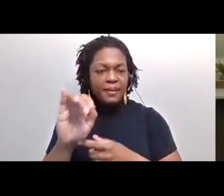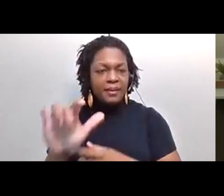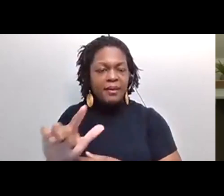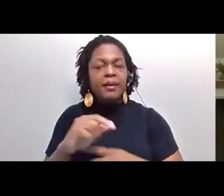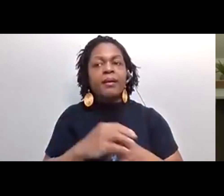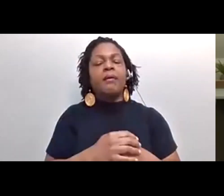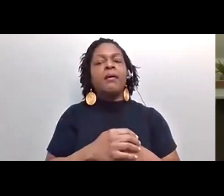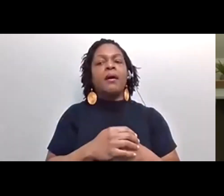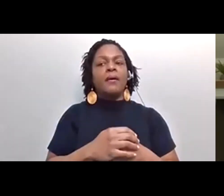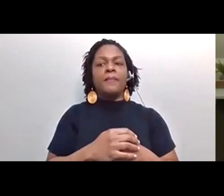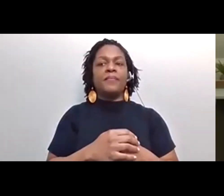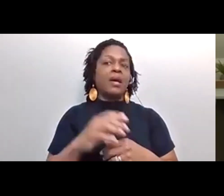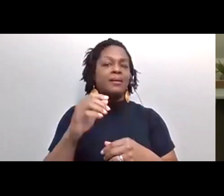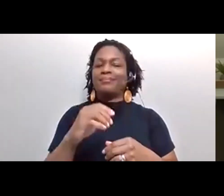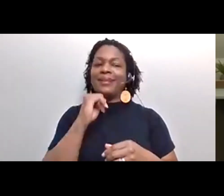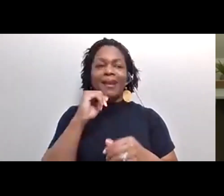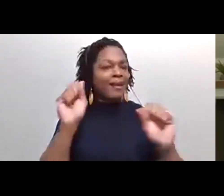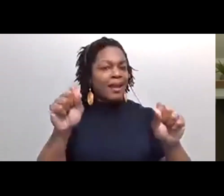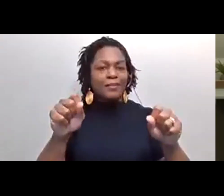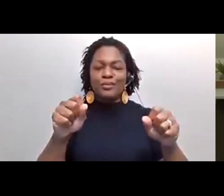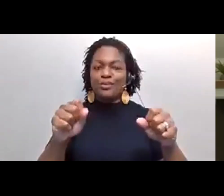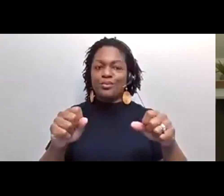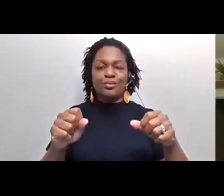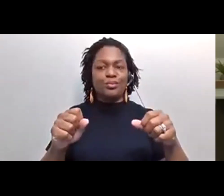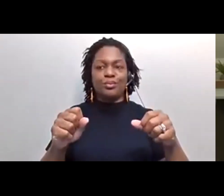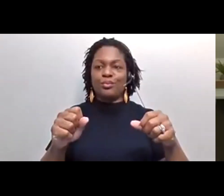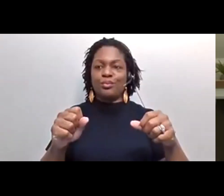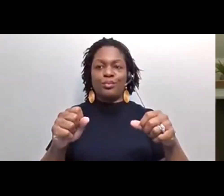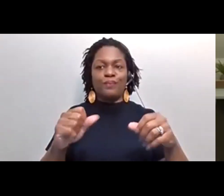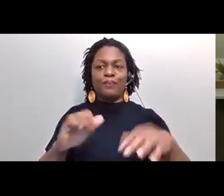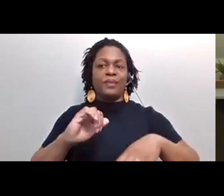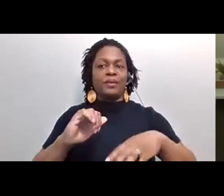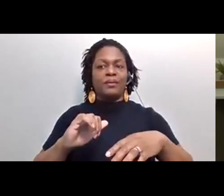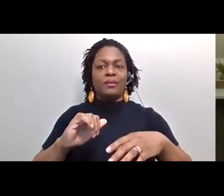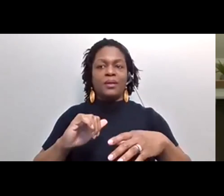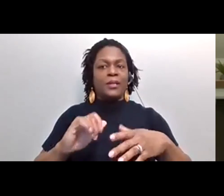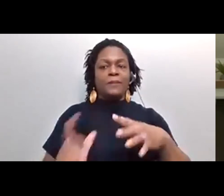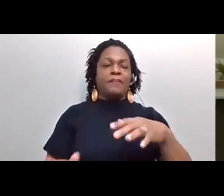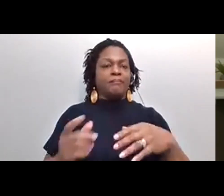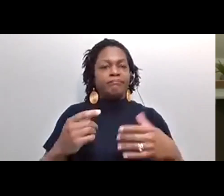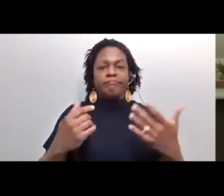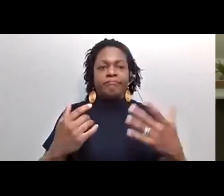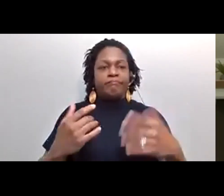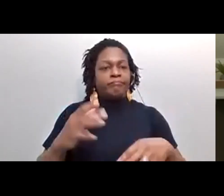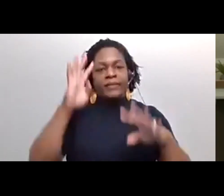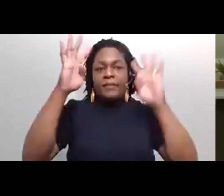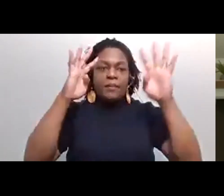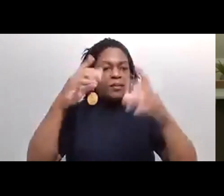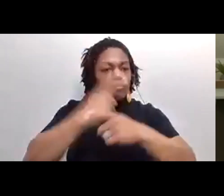particular, were not able to come up with the correct formula needed for the